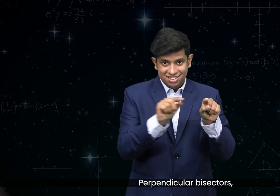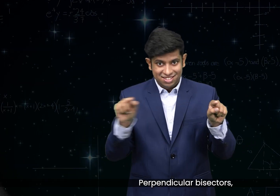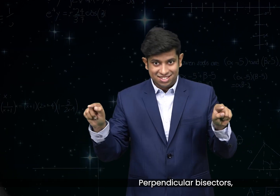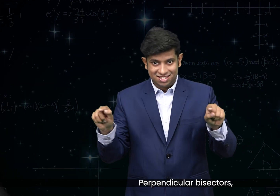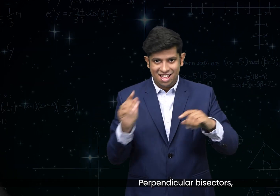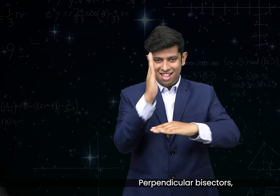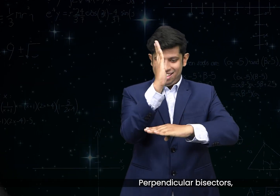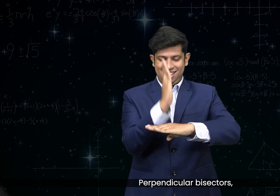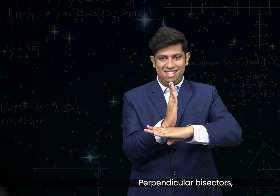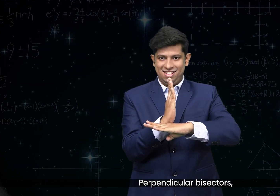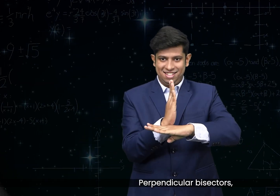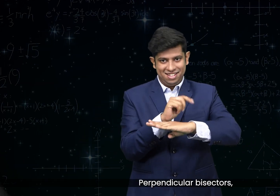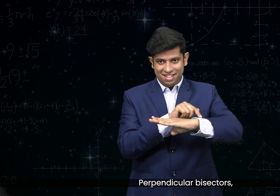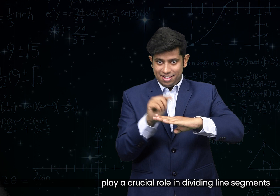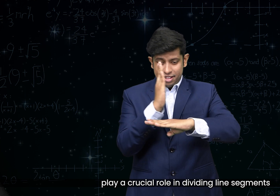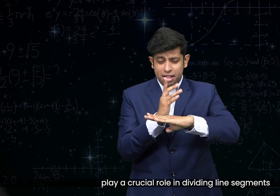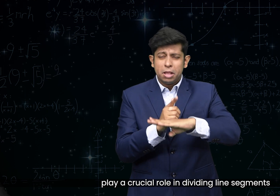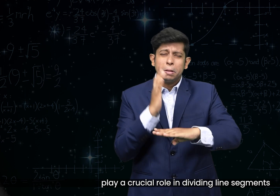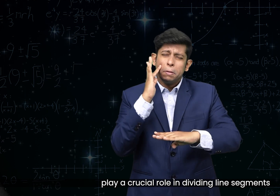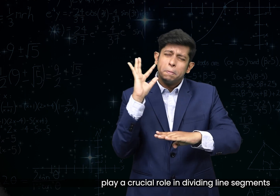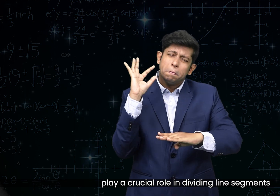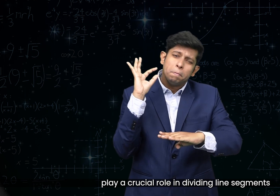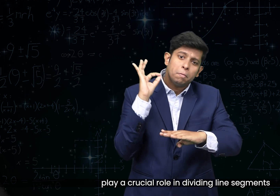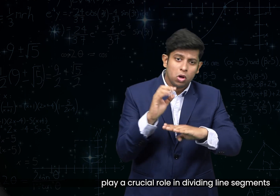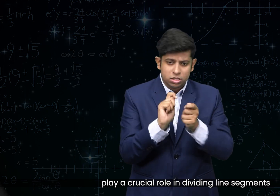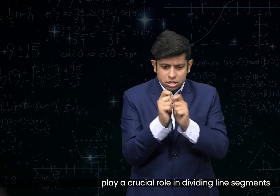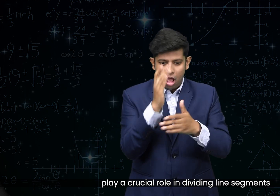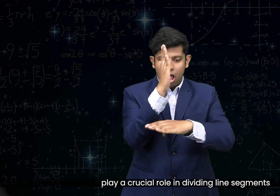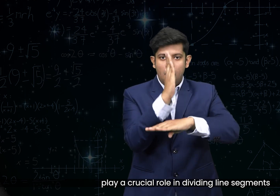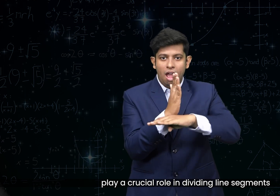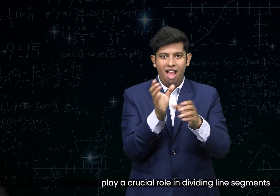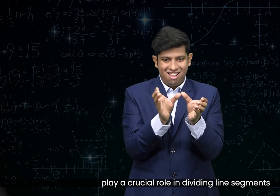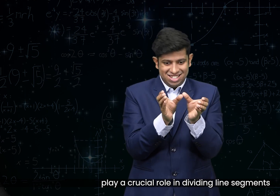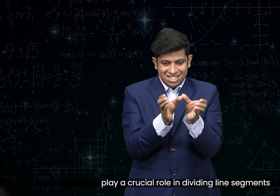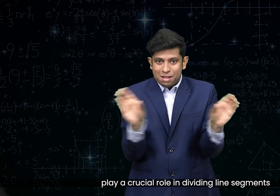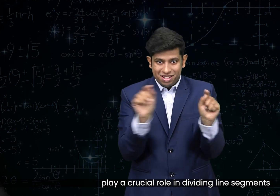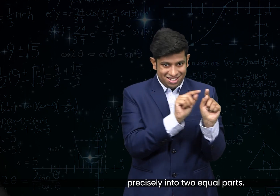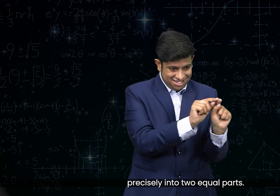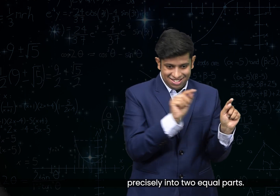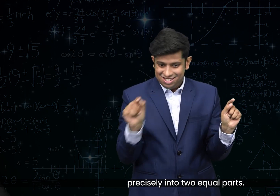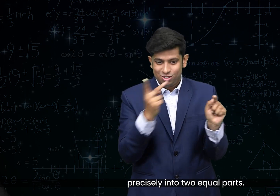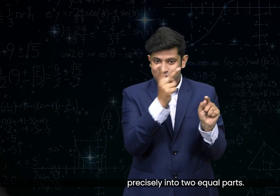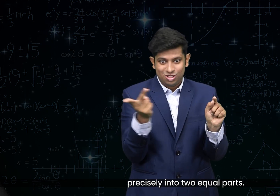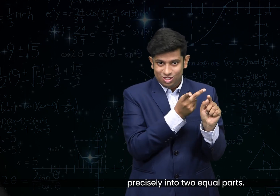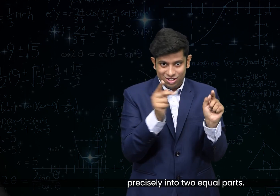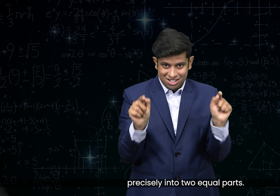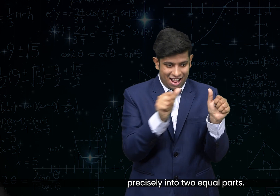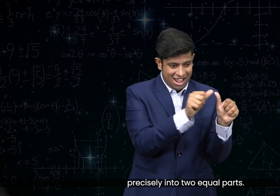Perpendicular bisectors play a crucial role in dividing line segments precisely into two equal